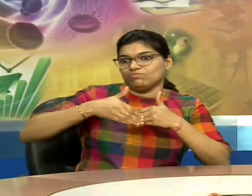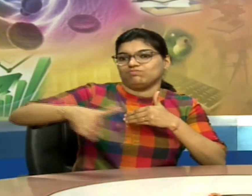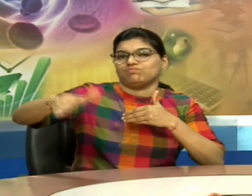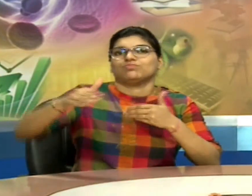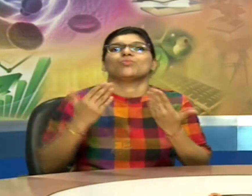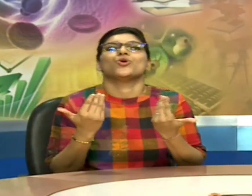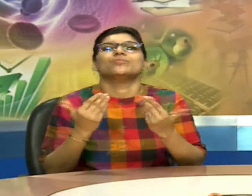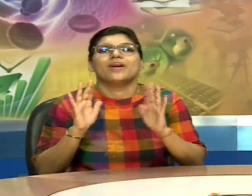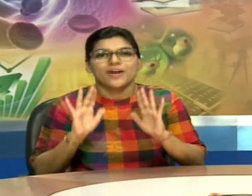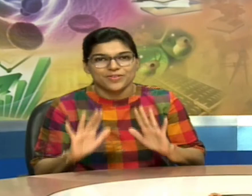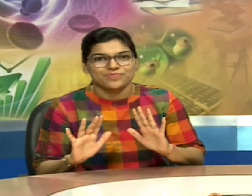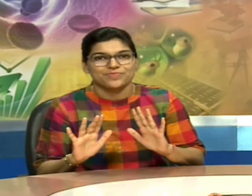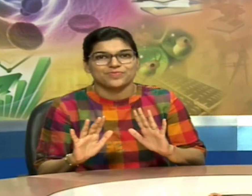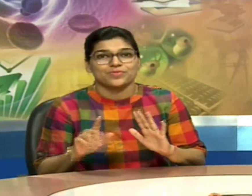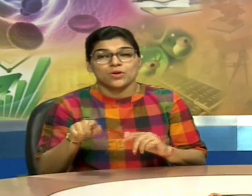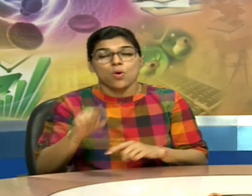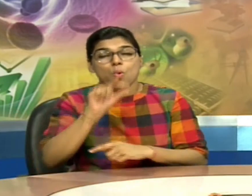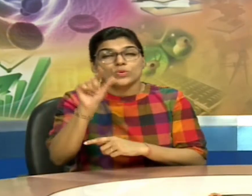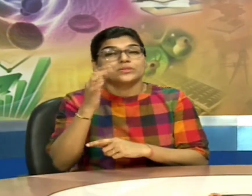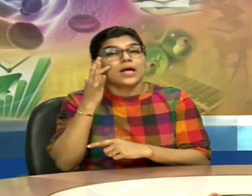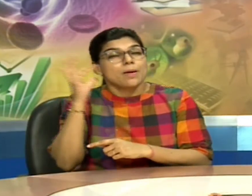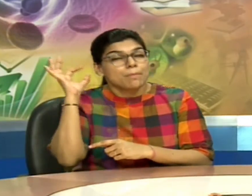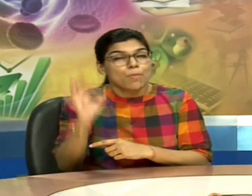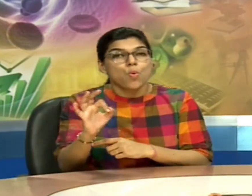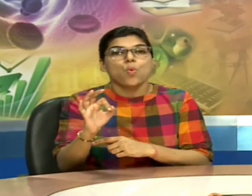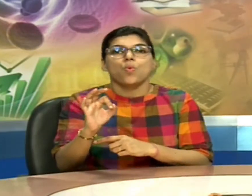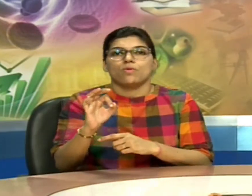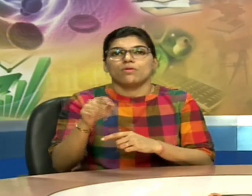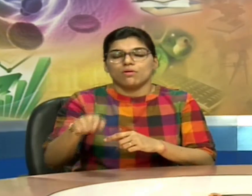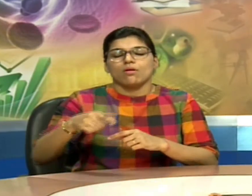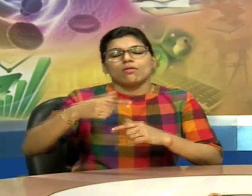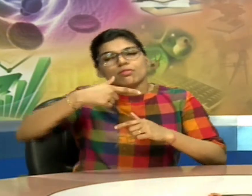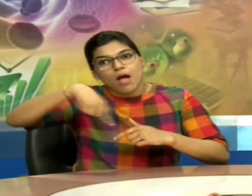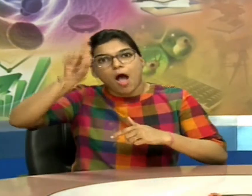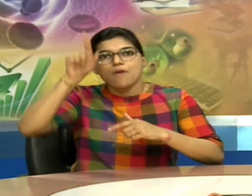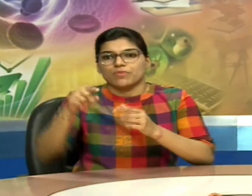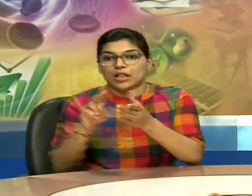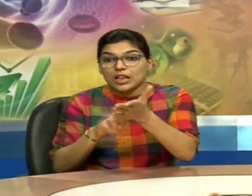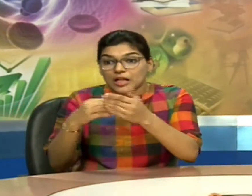environment, atmosphere, all the things we get